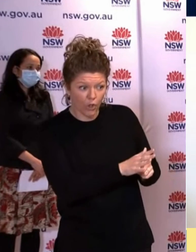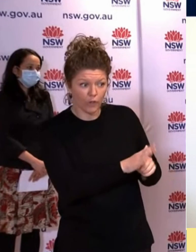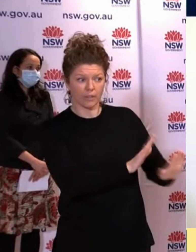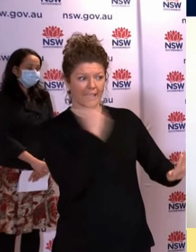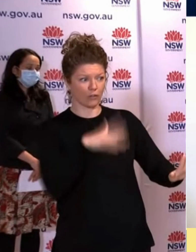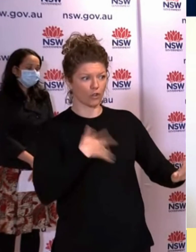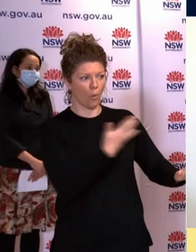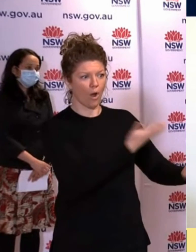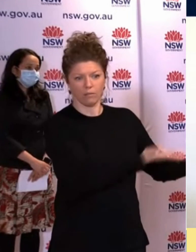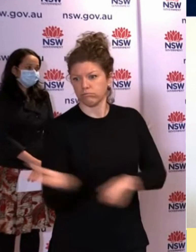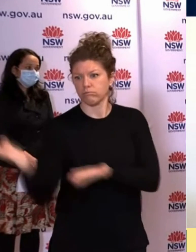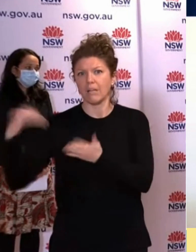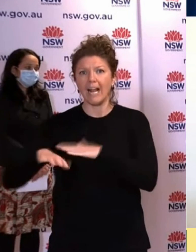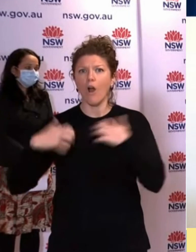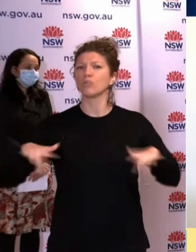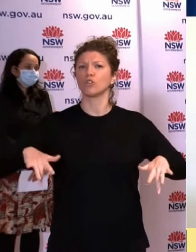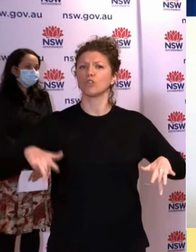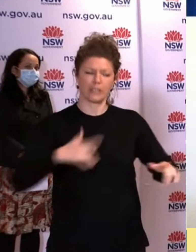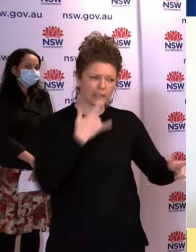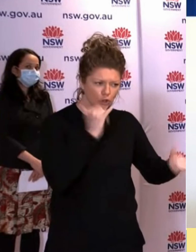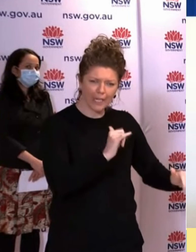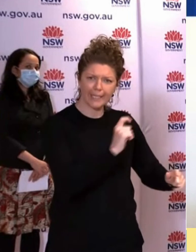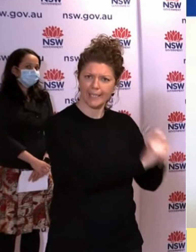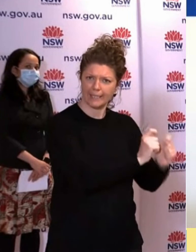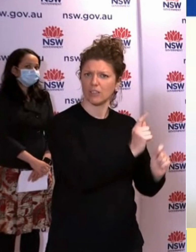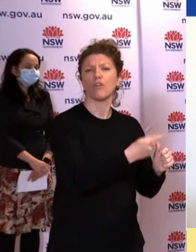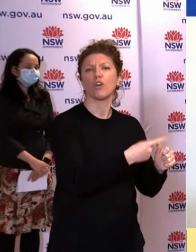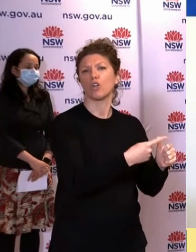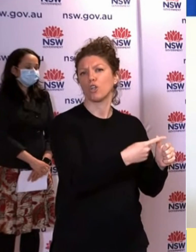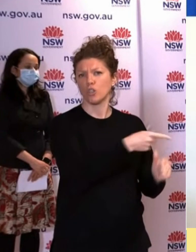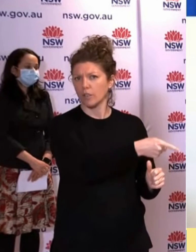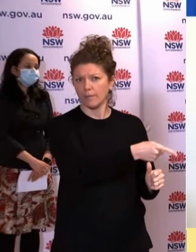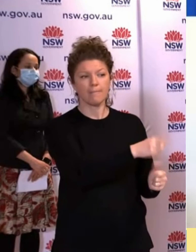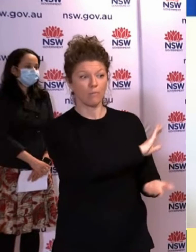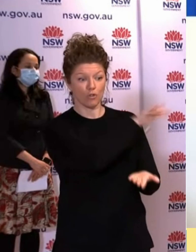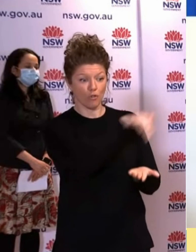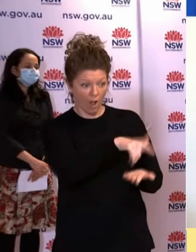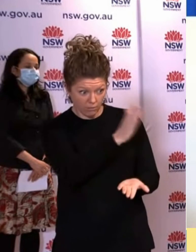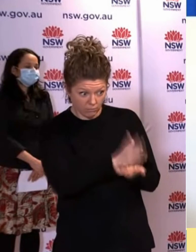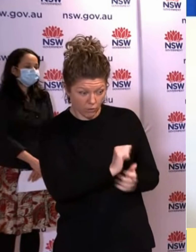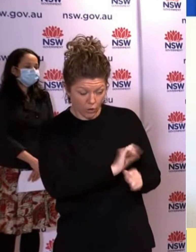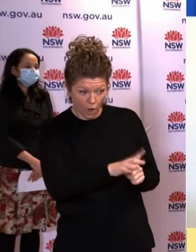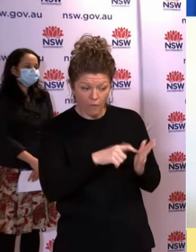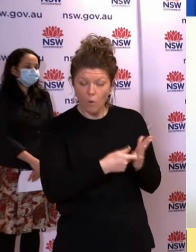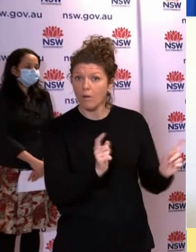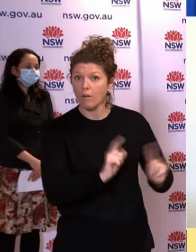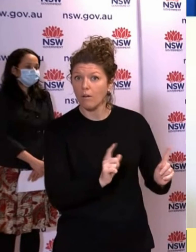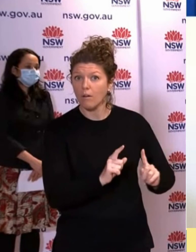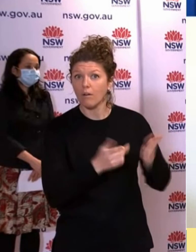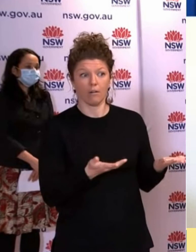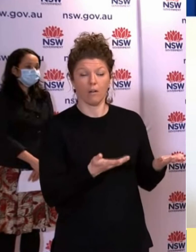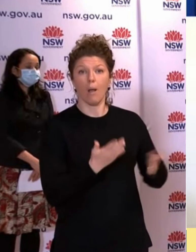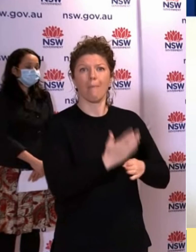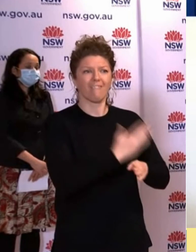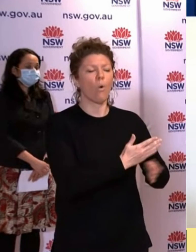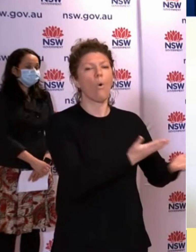pandemic. So what they're having to do is to test the patients to make sure when they're arriving whether or not they have exposure to COVID before